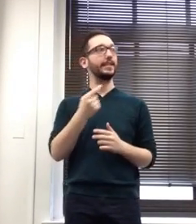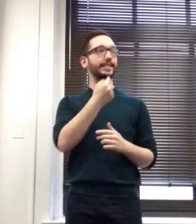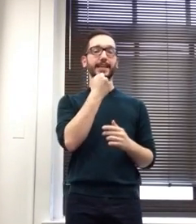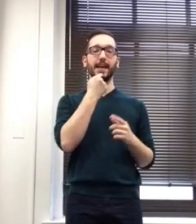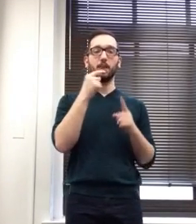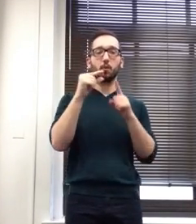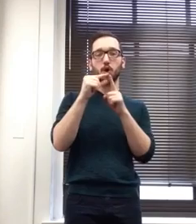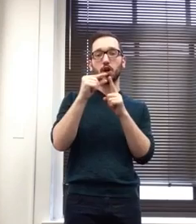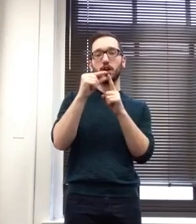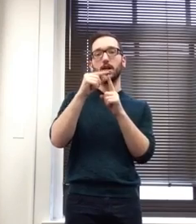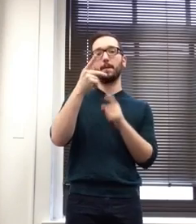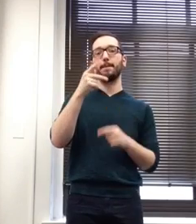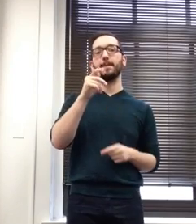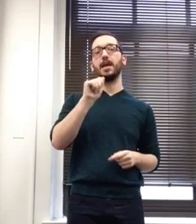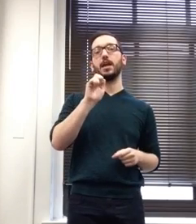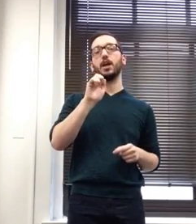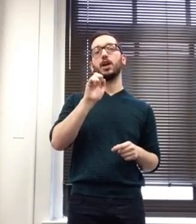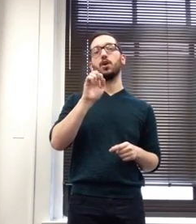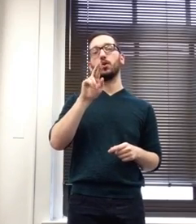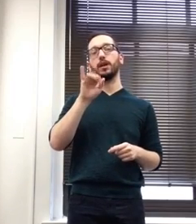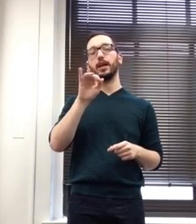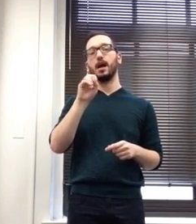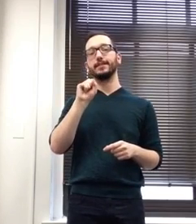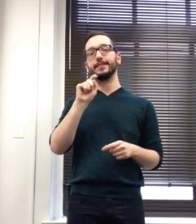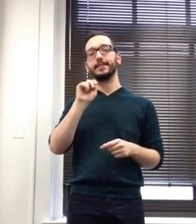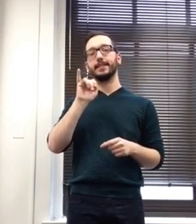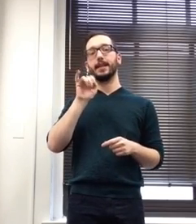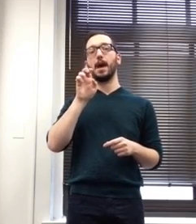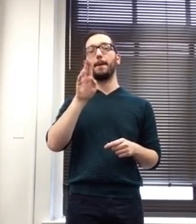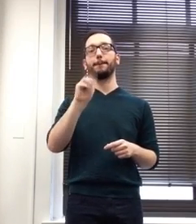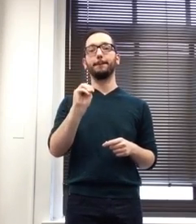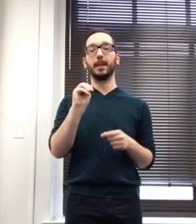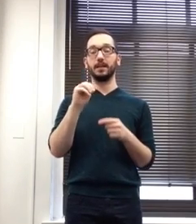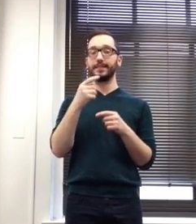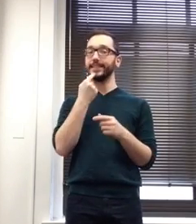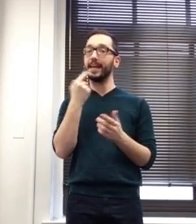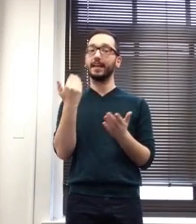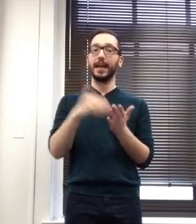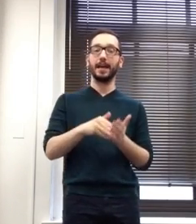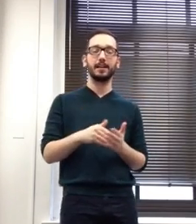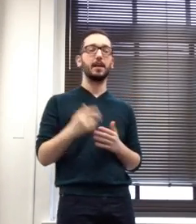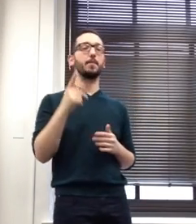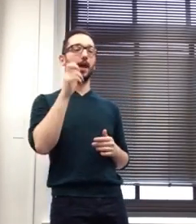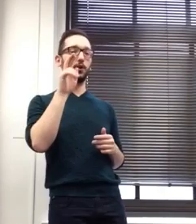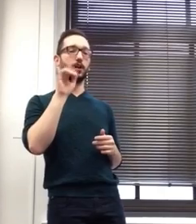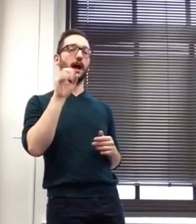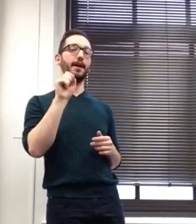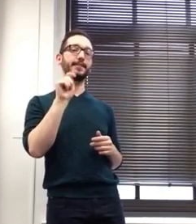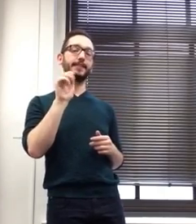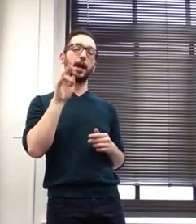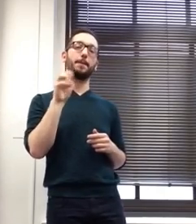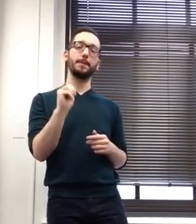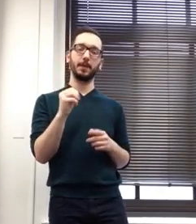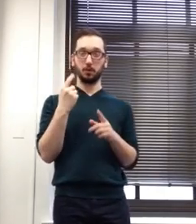Everybody say the word periosteum. Periosteum. One more time. Periosteum. Periosteum. Periosteum